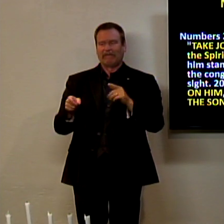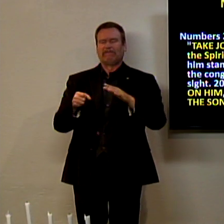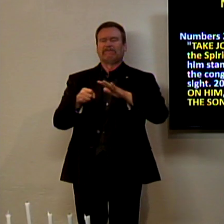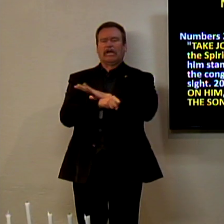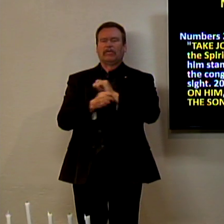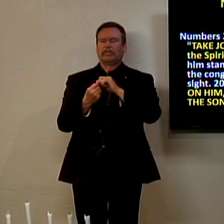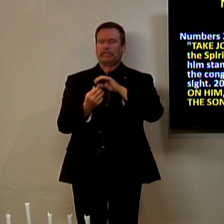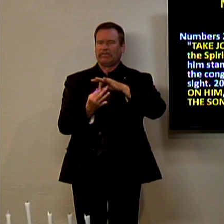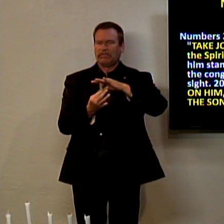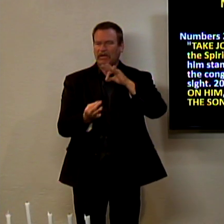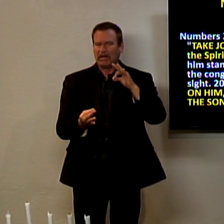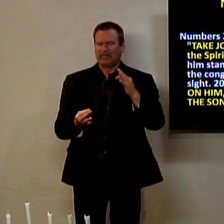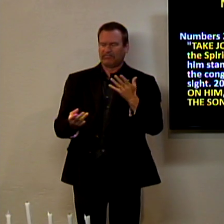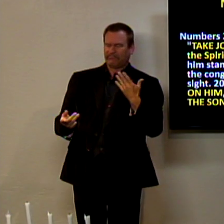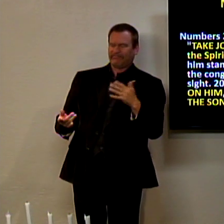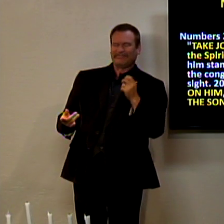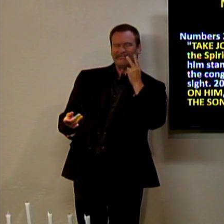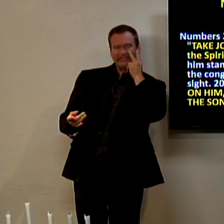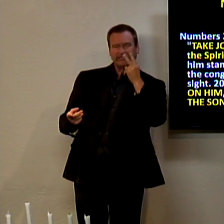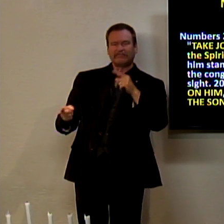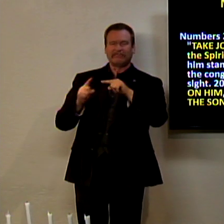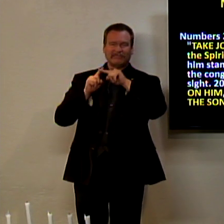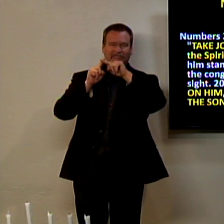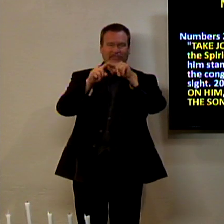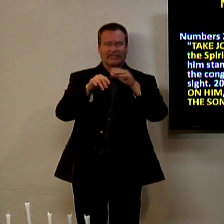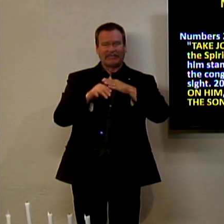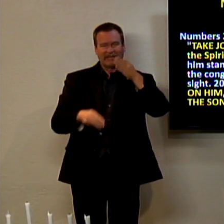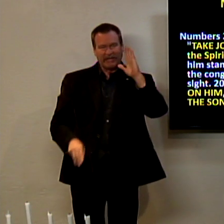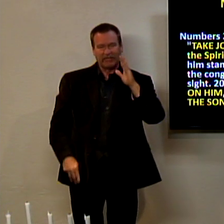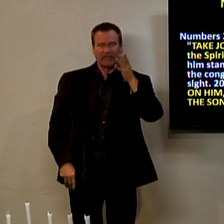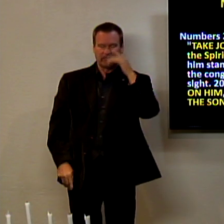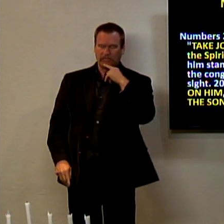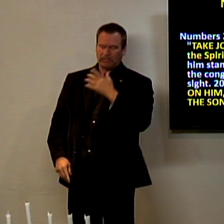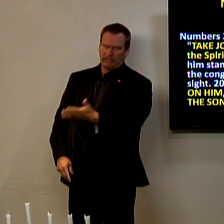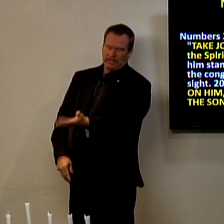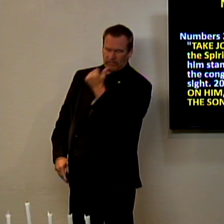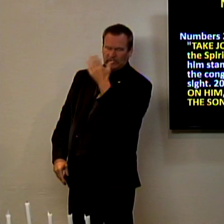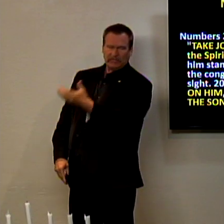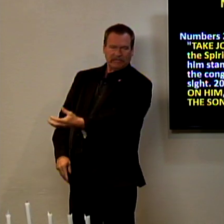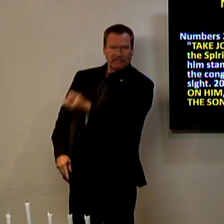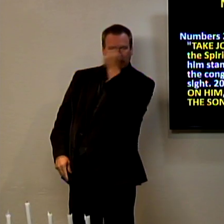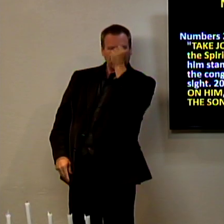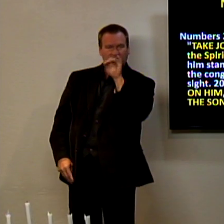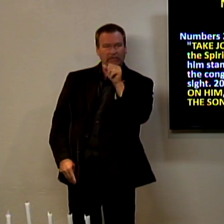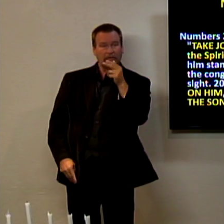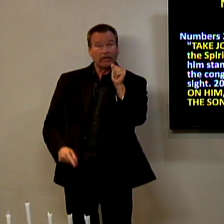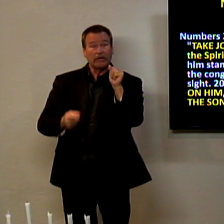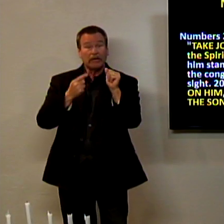a man in whom is the Spirit, and lay your hand on